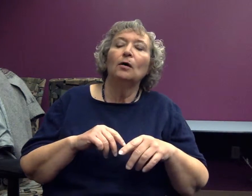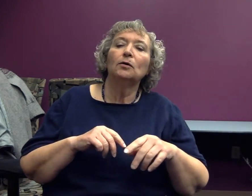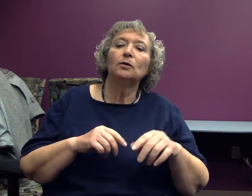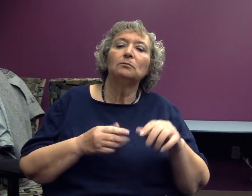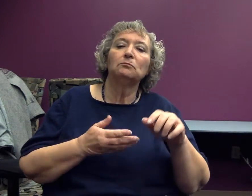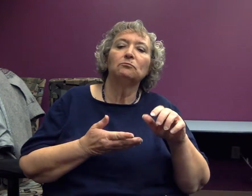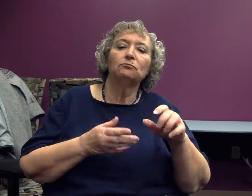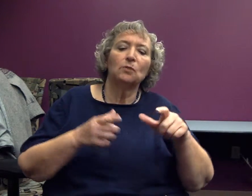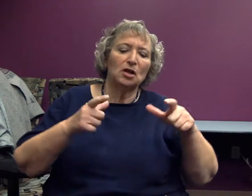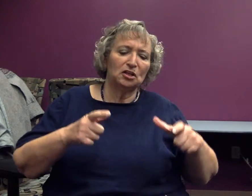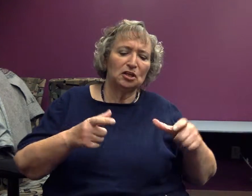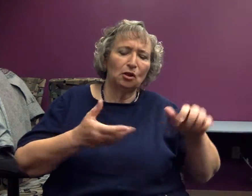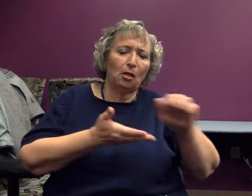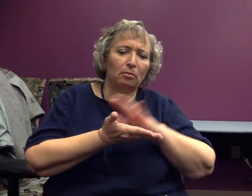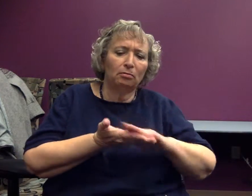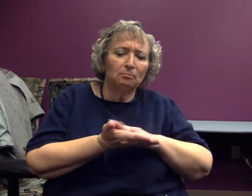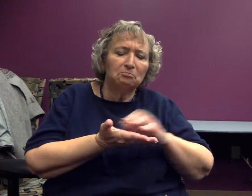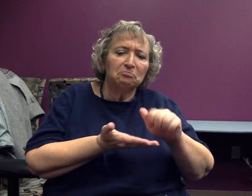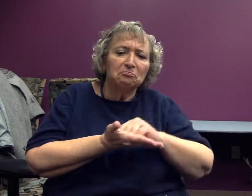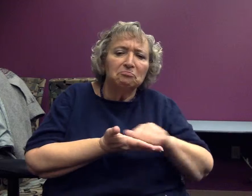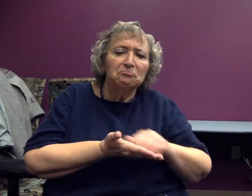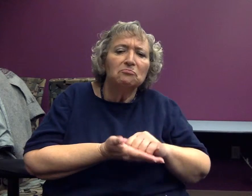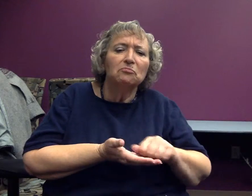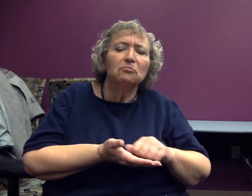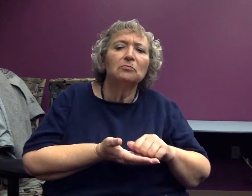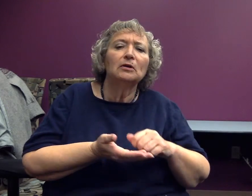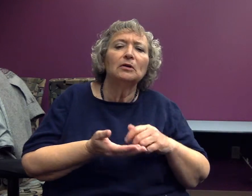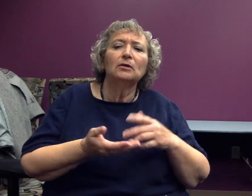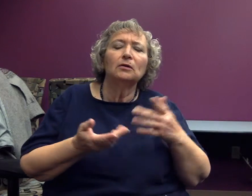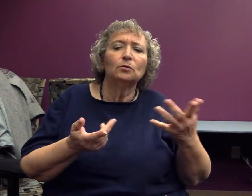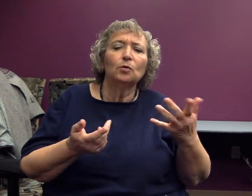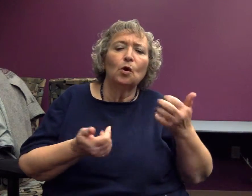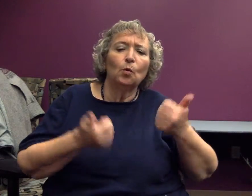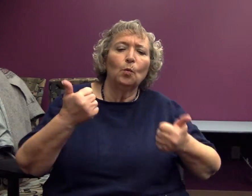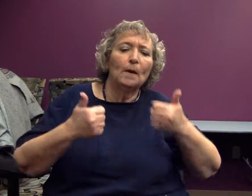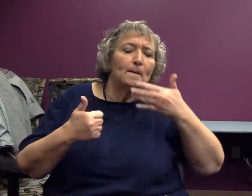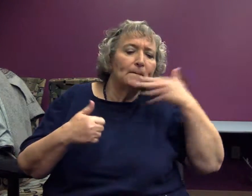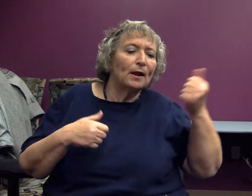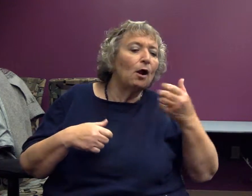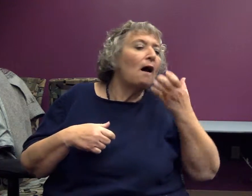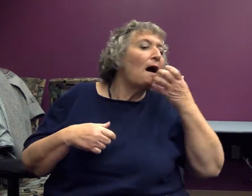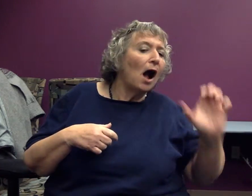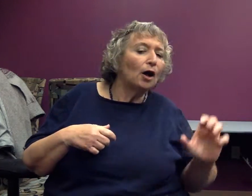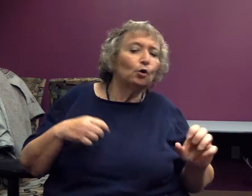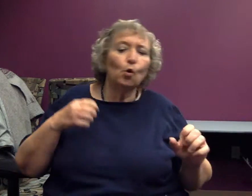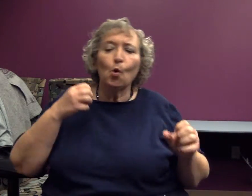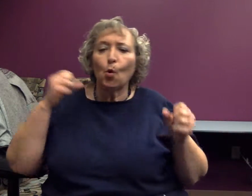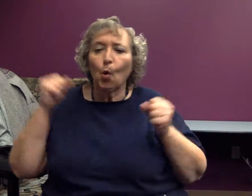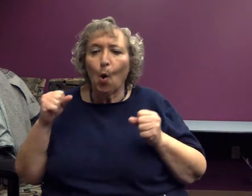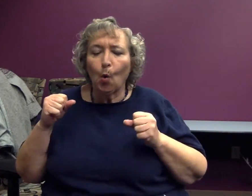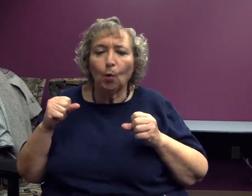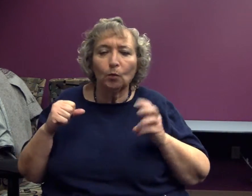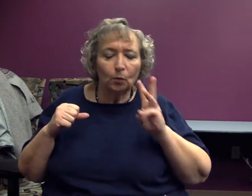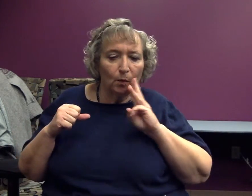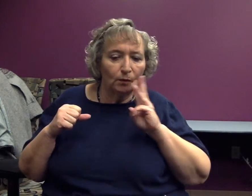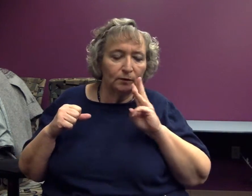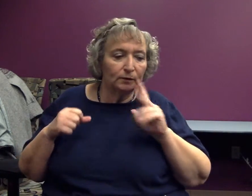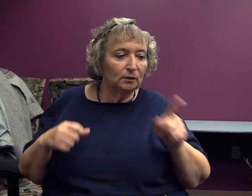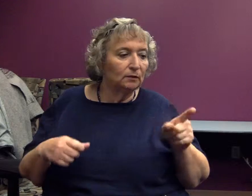better than cold water? What's happening to those water molecules in hot water versus cold water? It has to